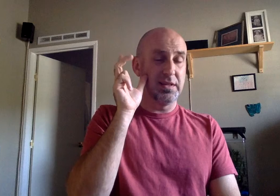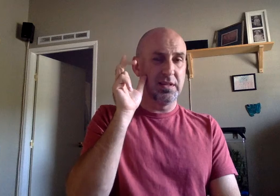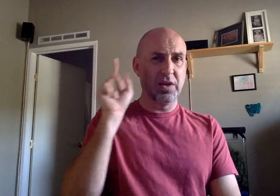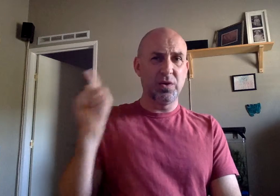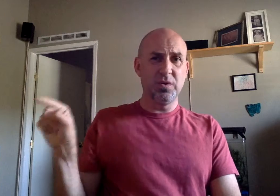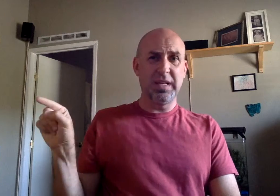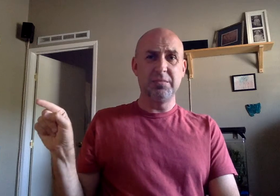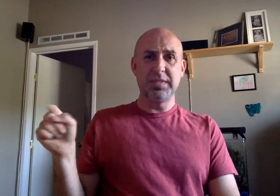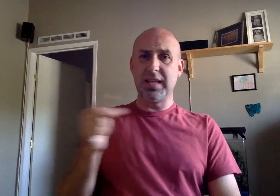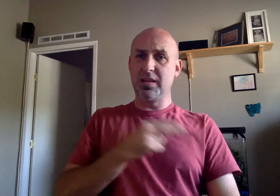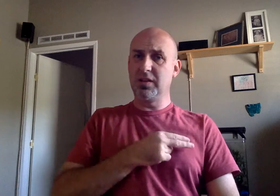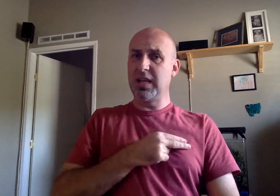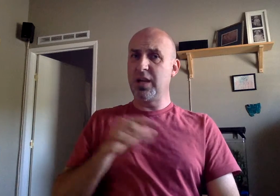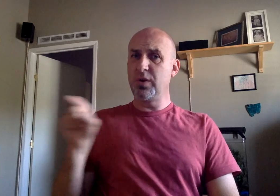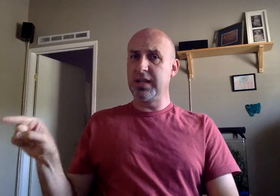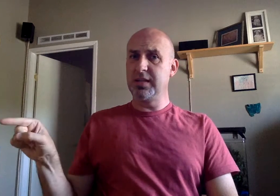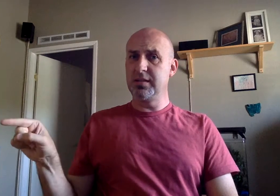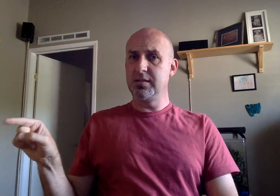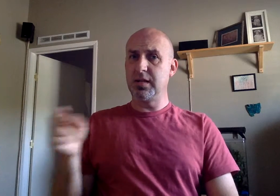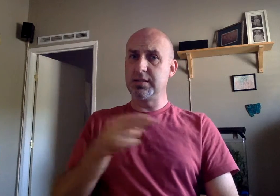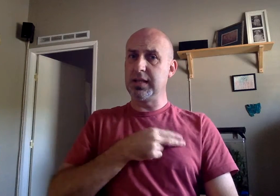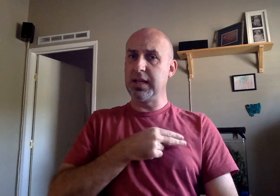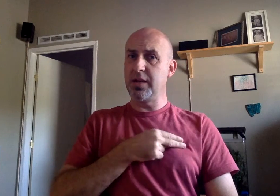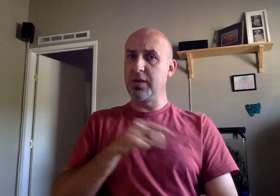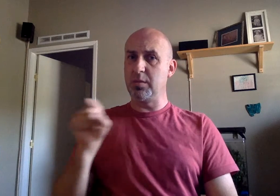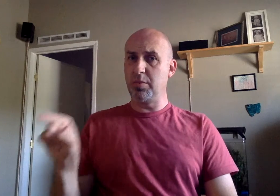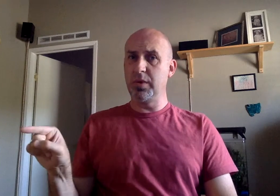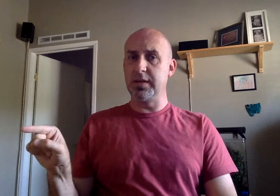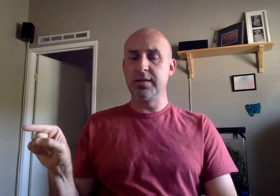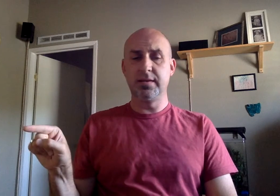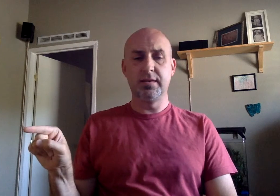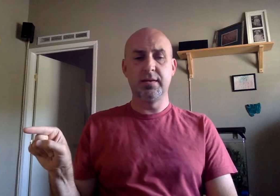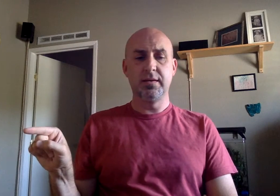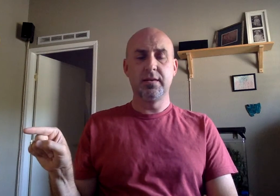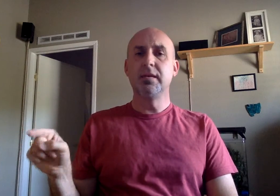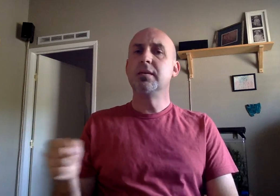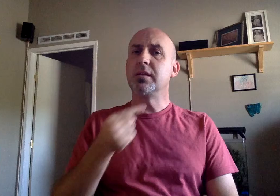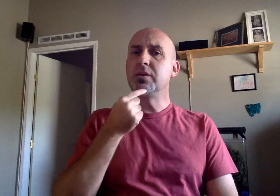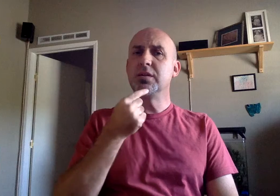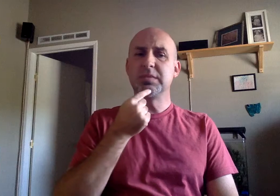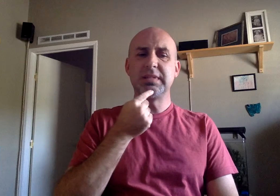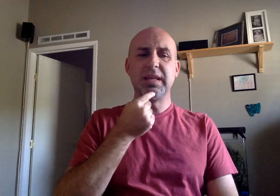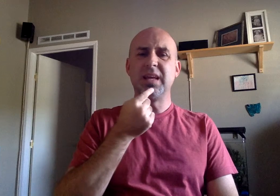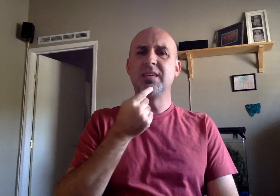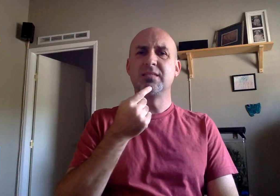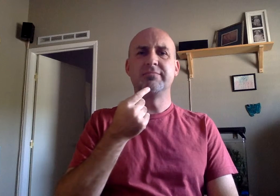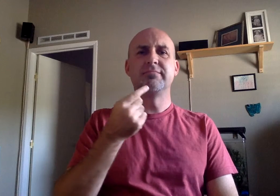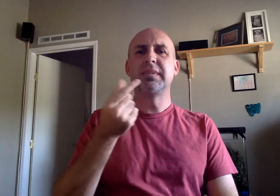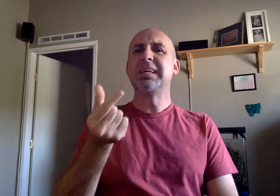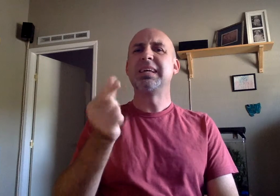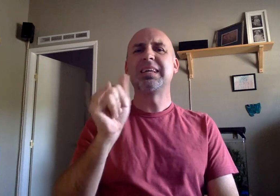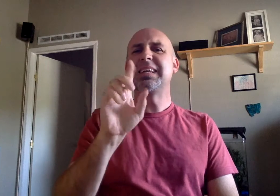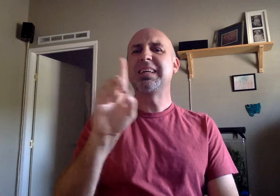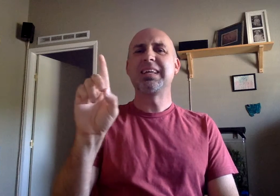They heard him say, Harry. I signed Harry and pointed. They heard him say,